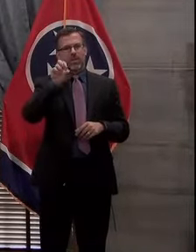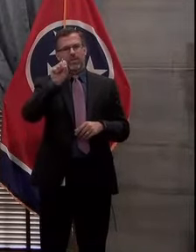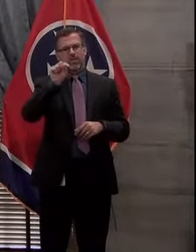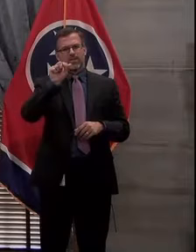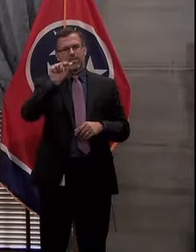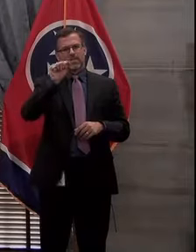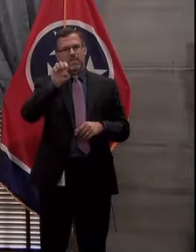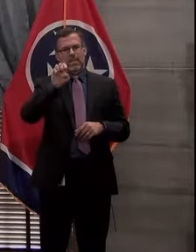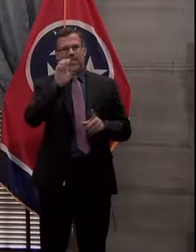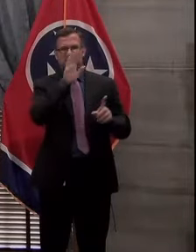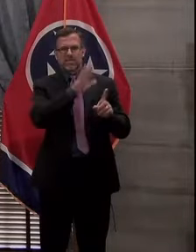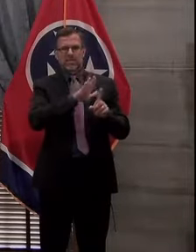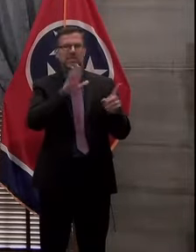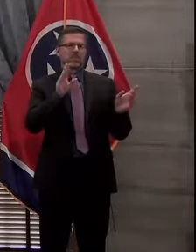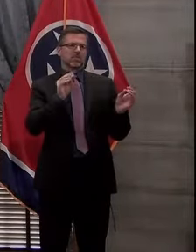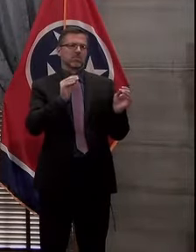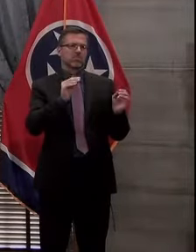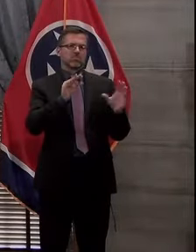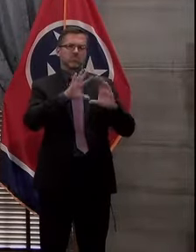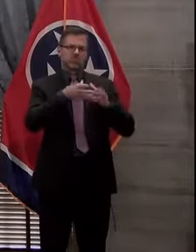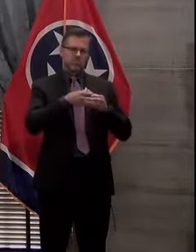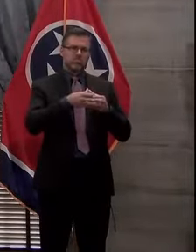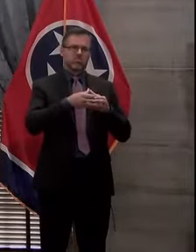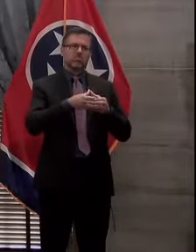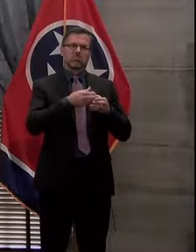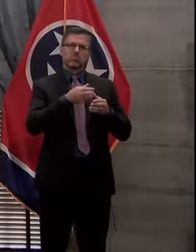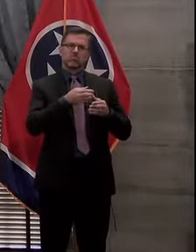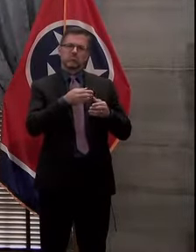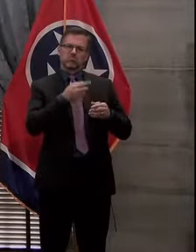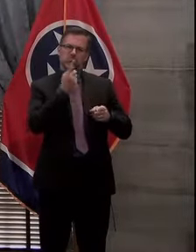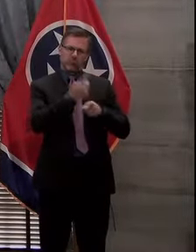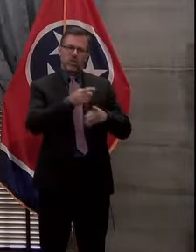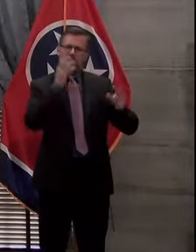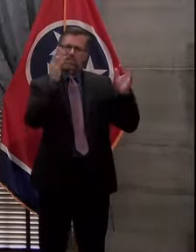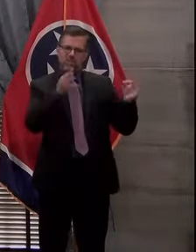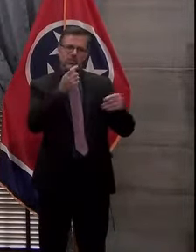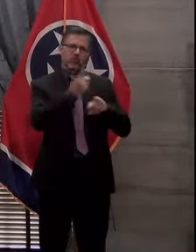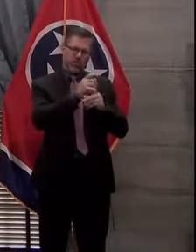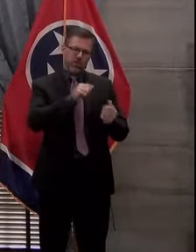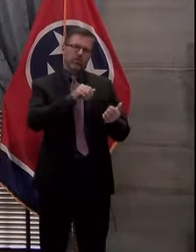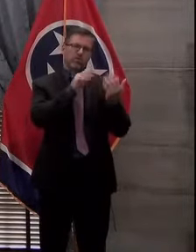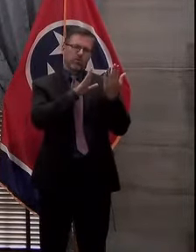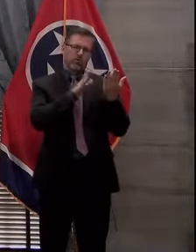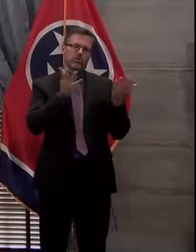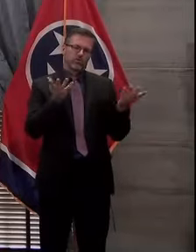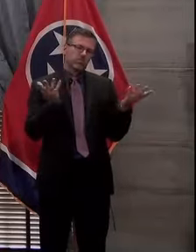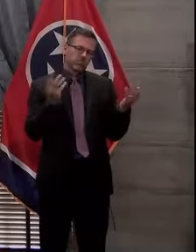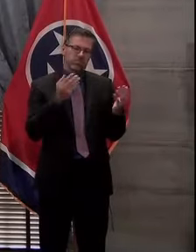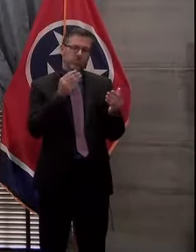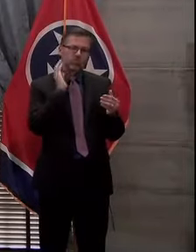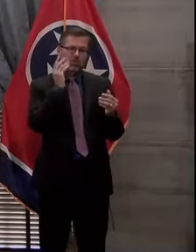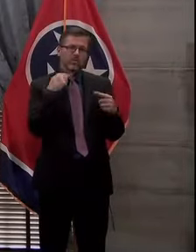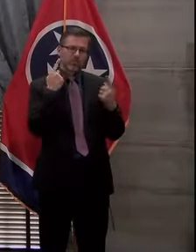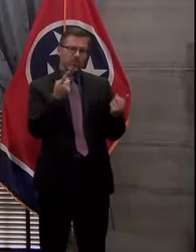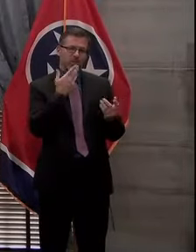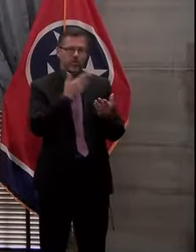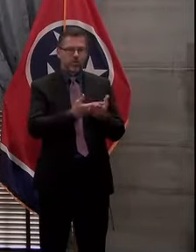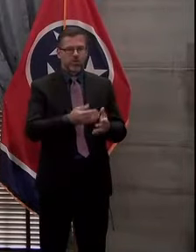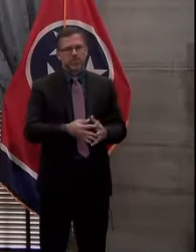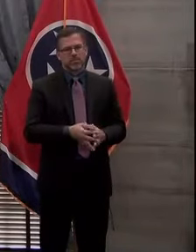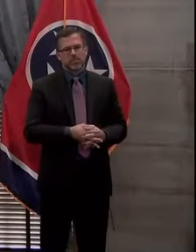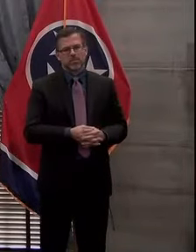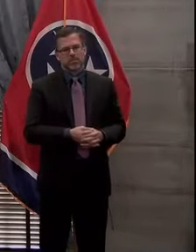direction of the state has taken the right approach to this, and it's been a good outcome so far.